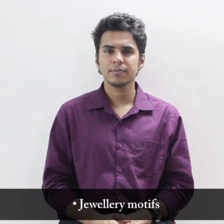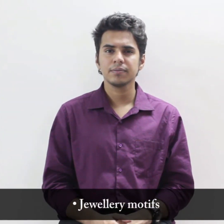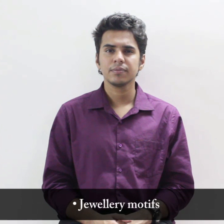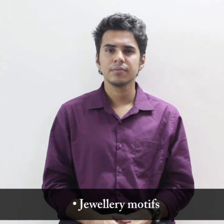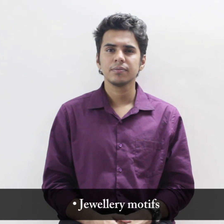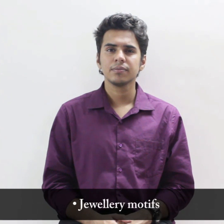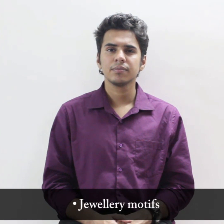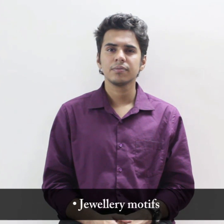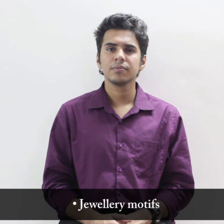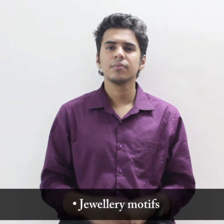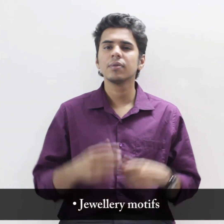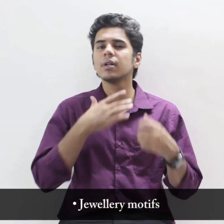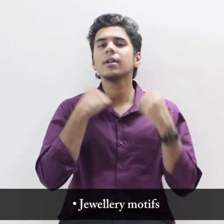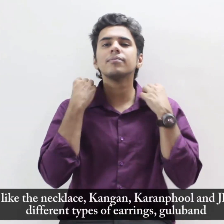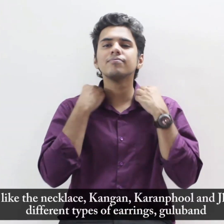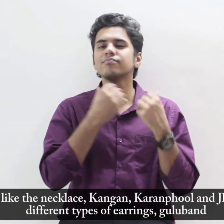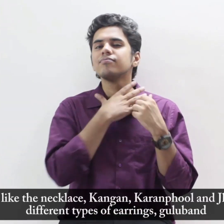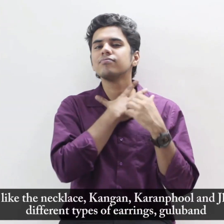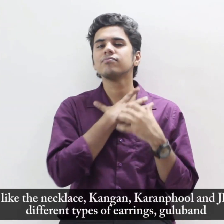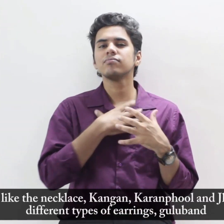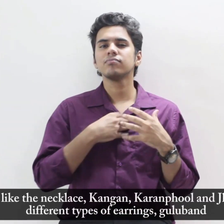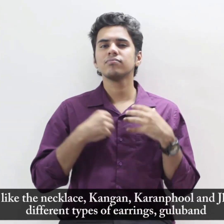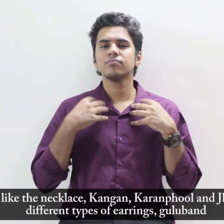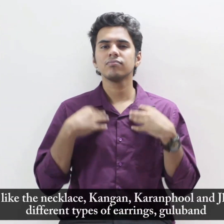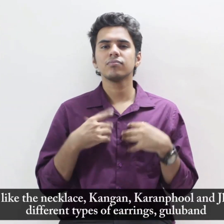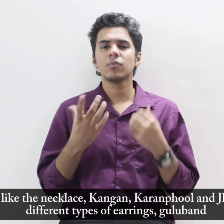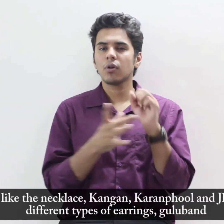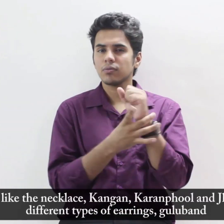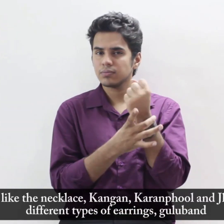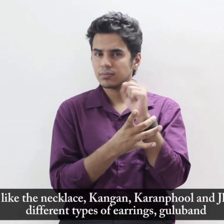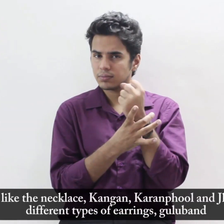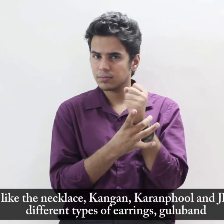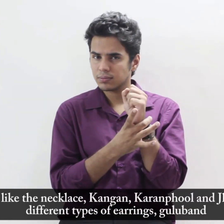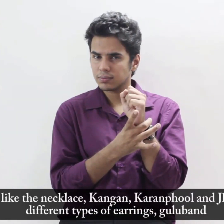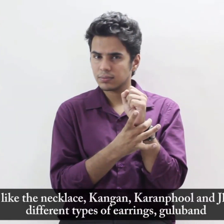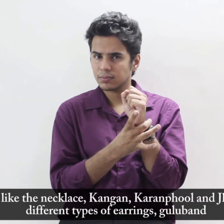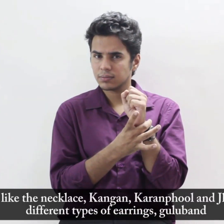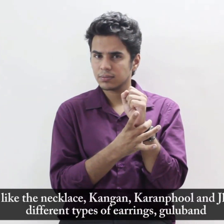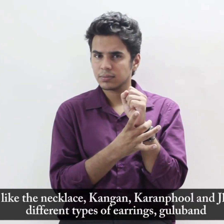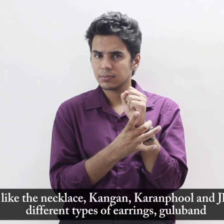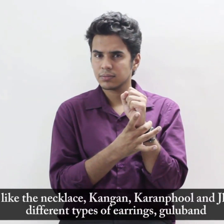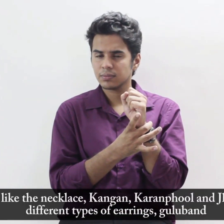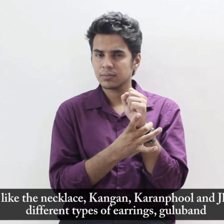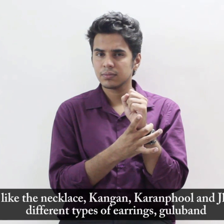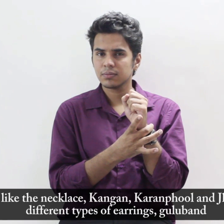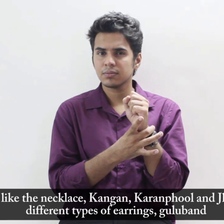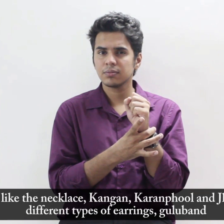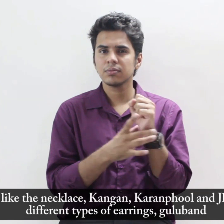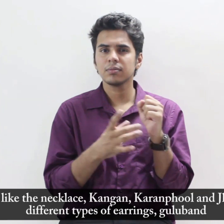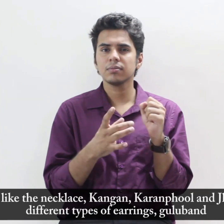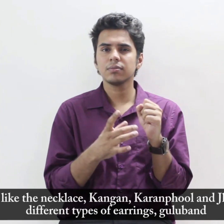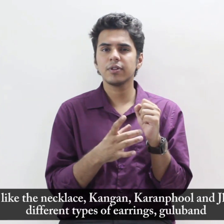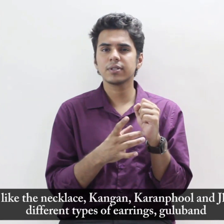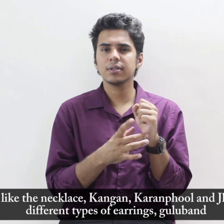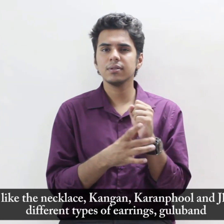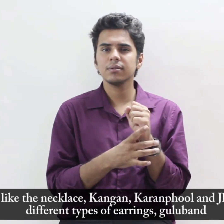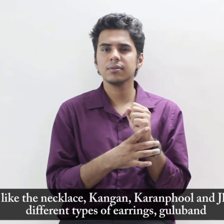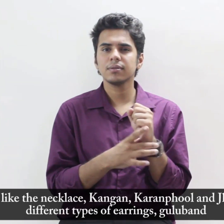Jewelry motifs. Items like the necklace, kangan, karanful, and jhumka. Different types of